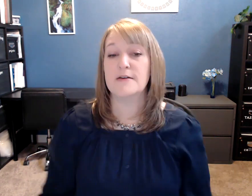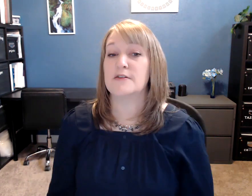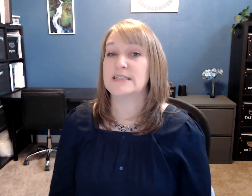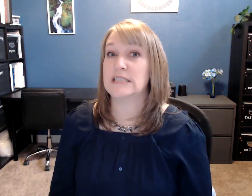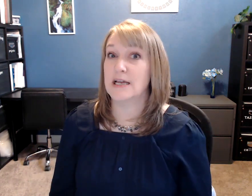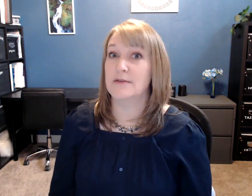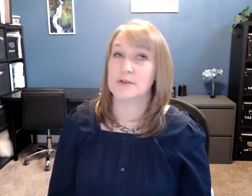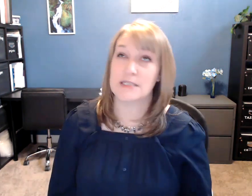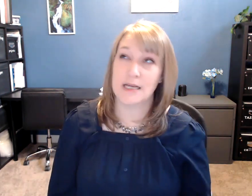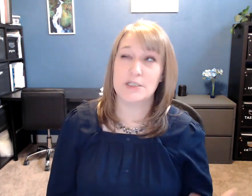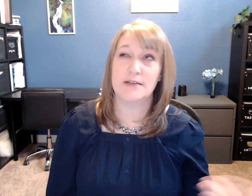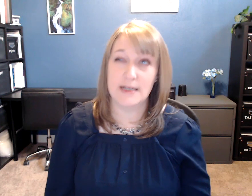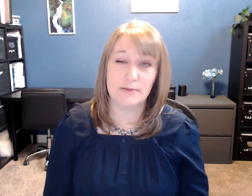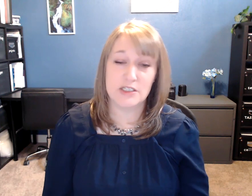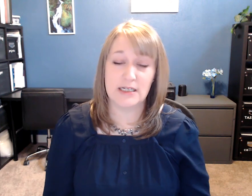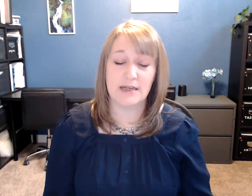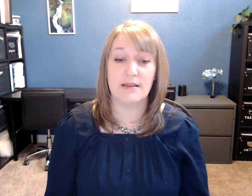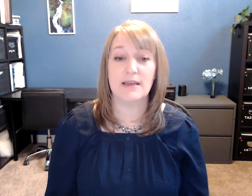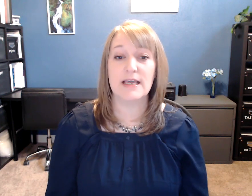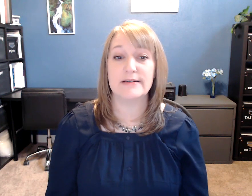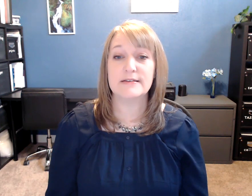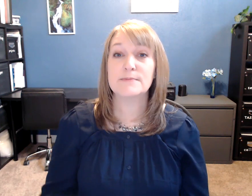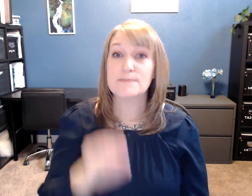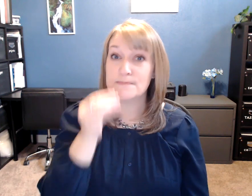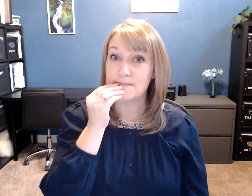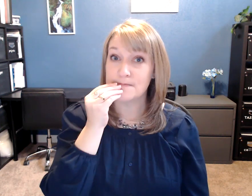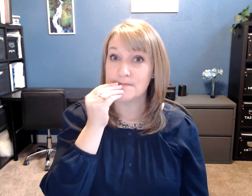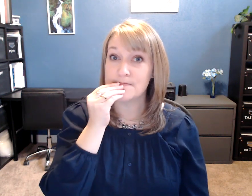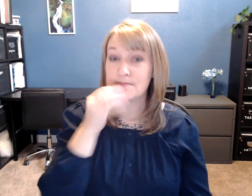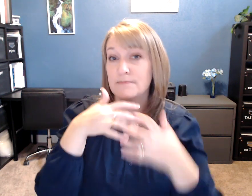So the sign for snack machine, vending machine kind of thing is,